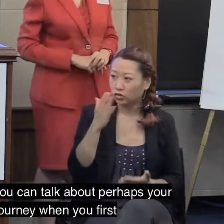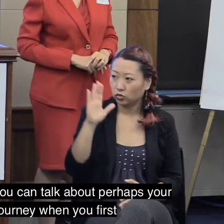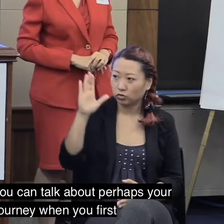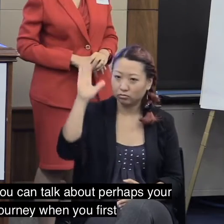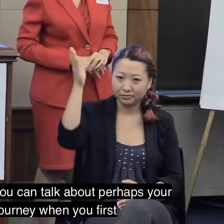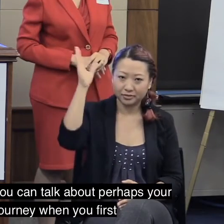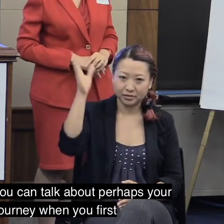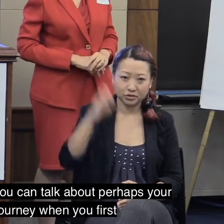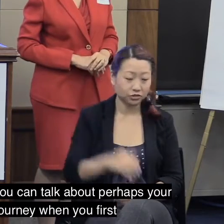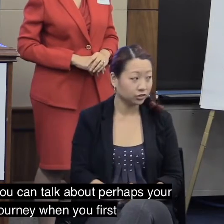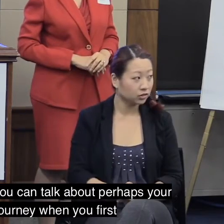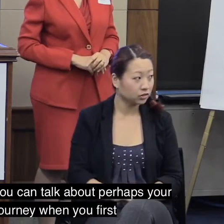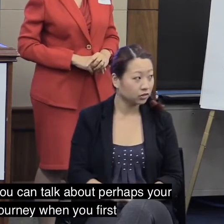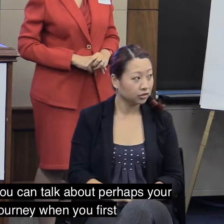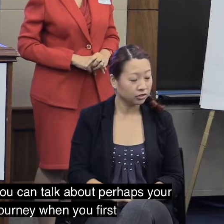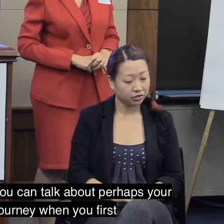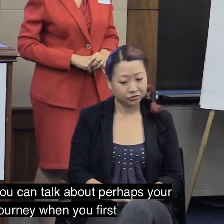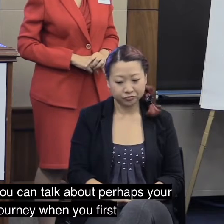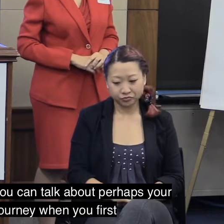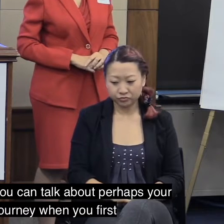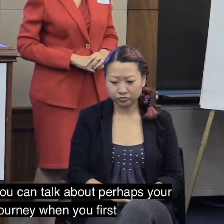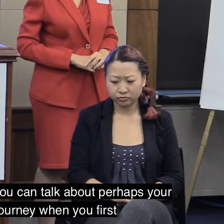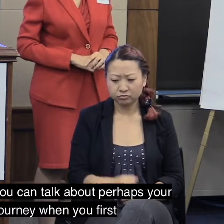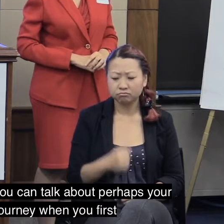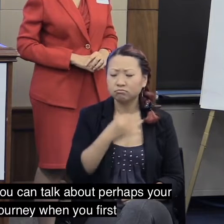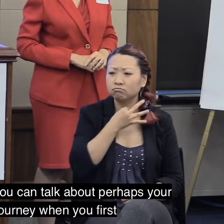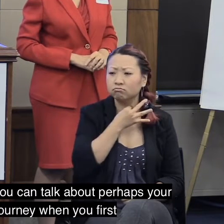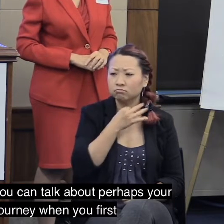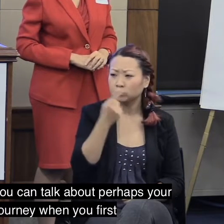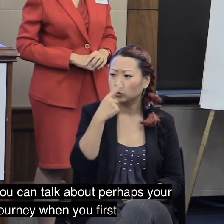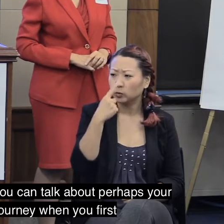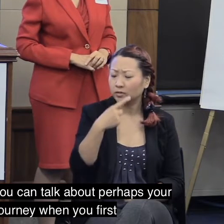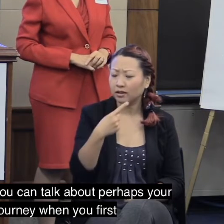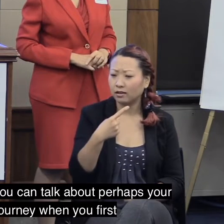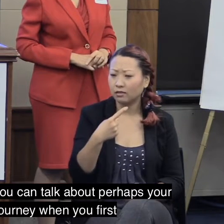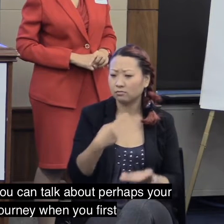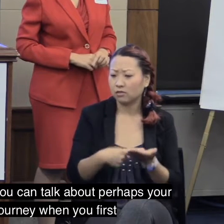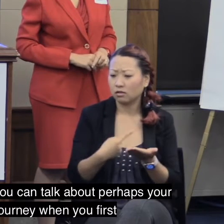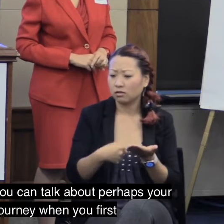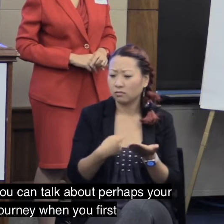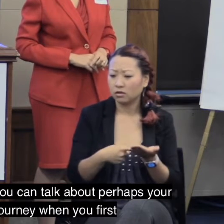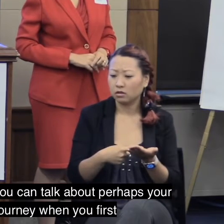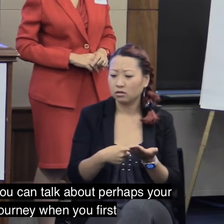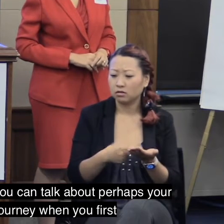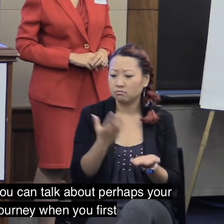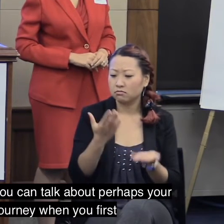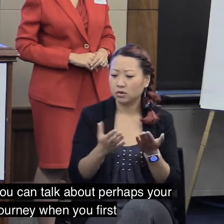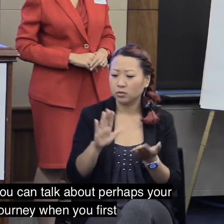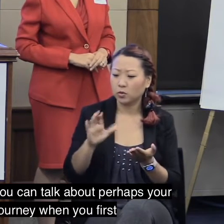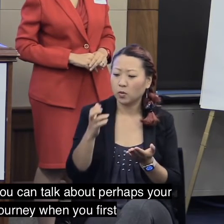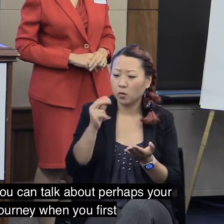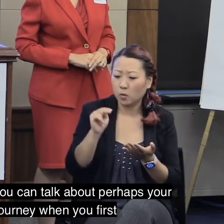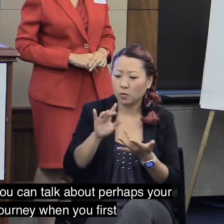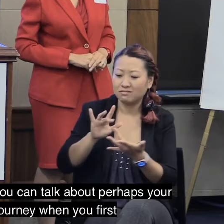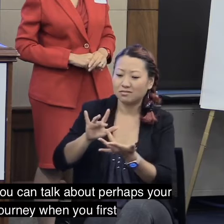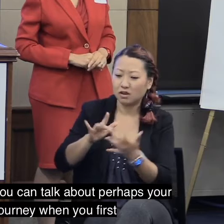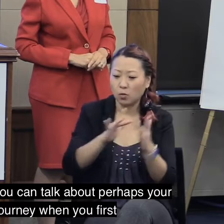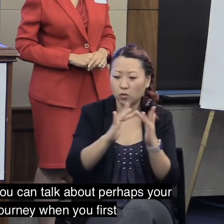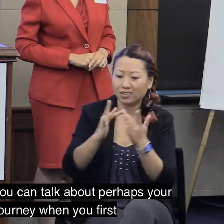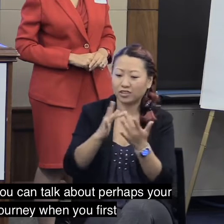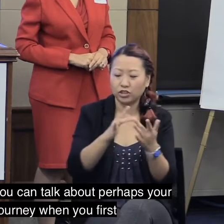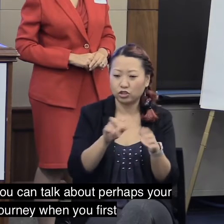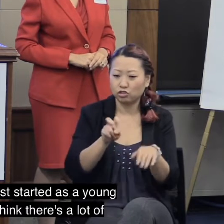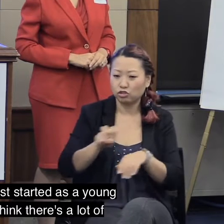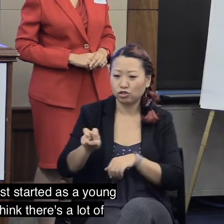Yes. I'm curious if you can talk about perhaps your own sort of networking journey when